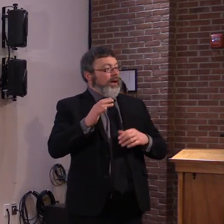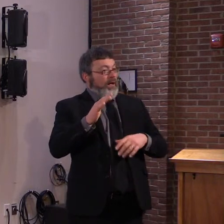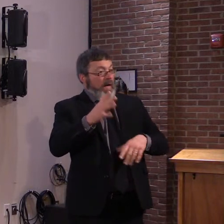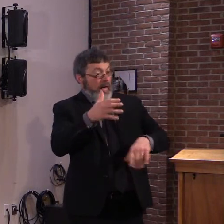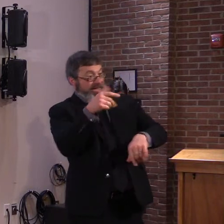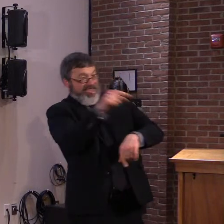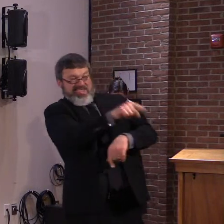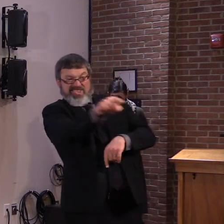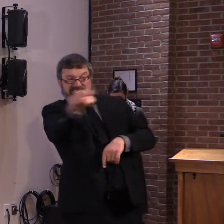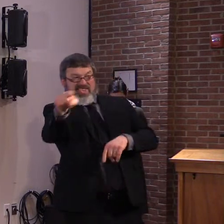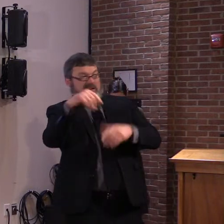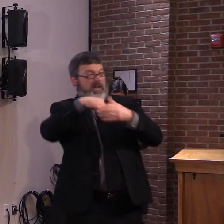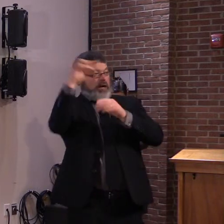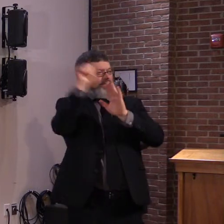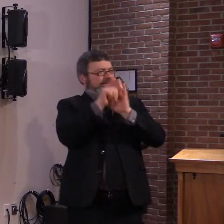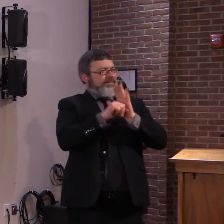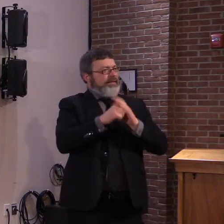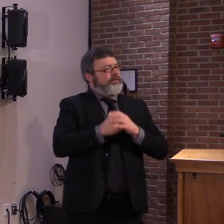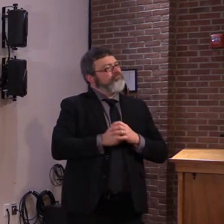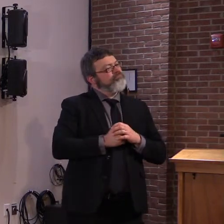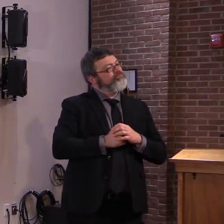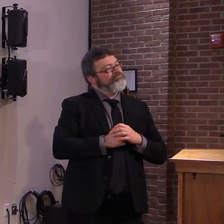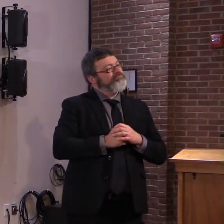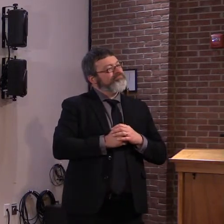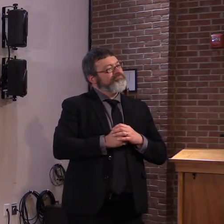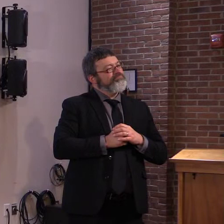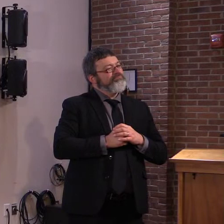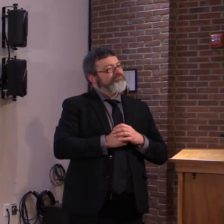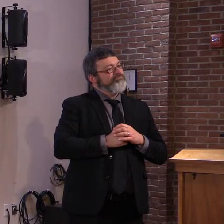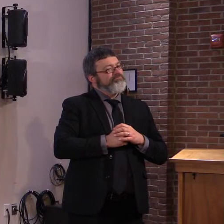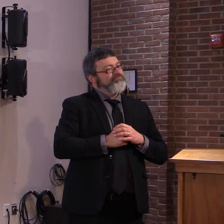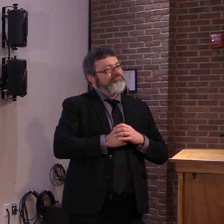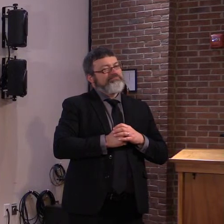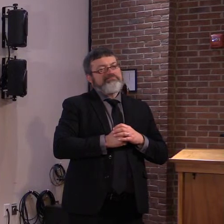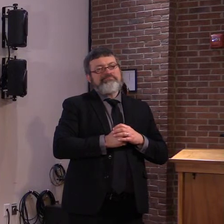mentions of those who are positive. So,